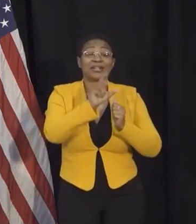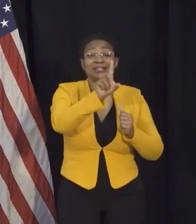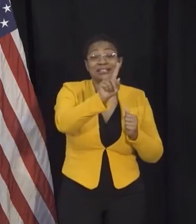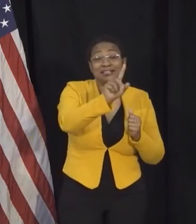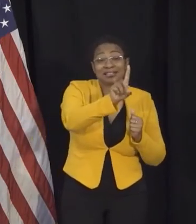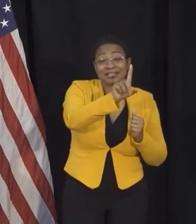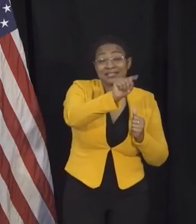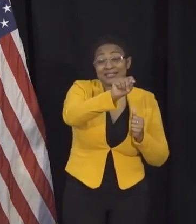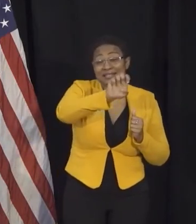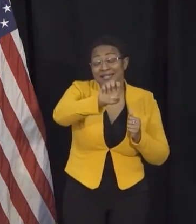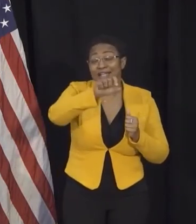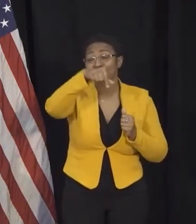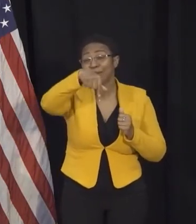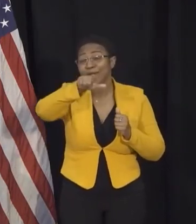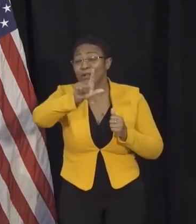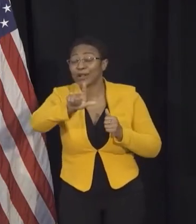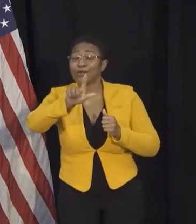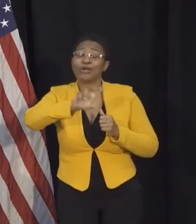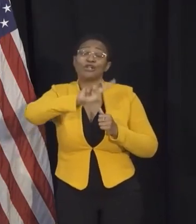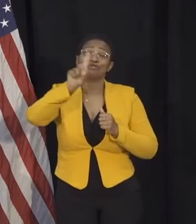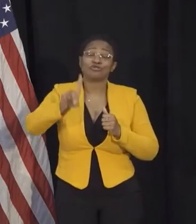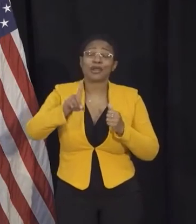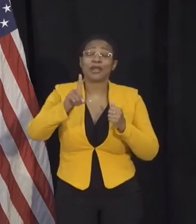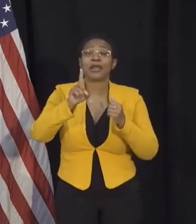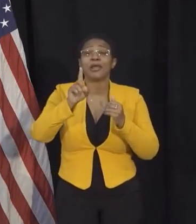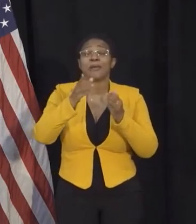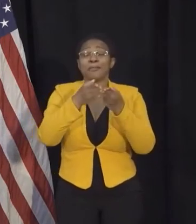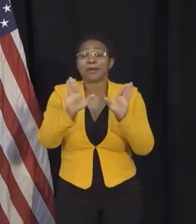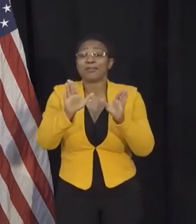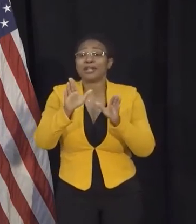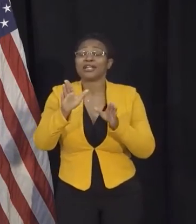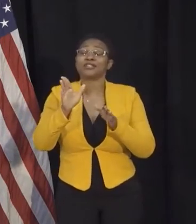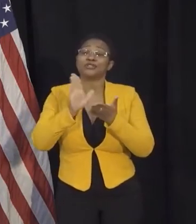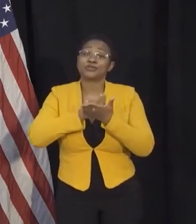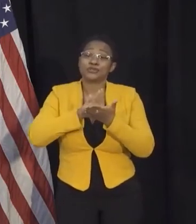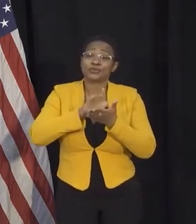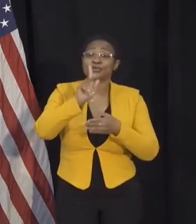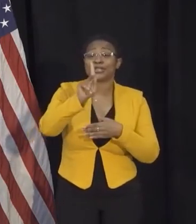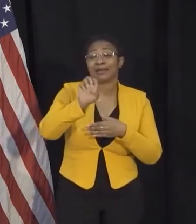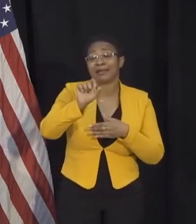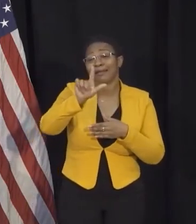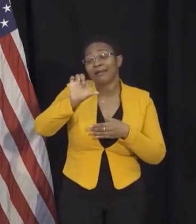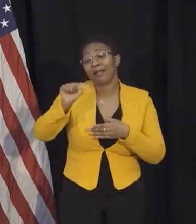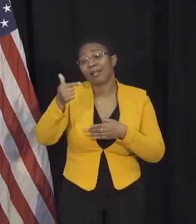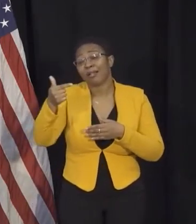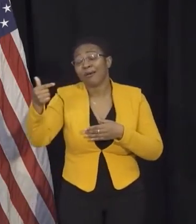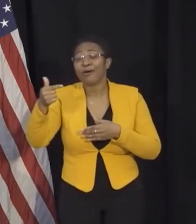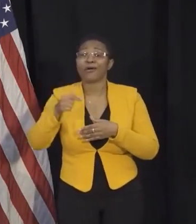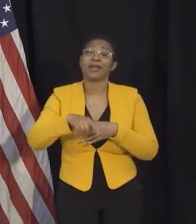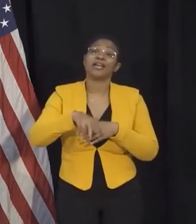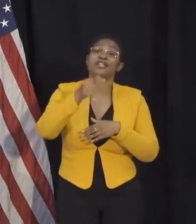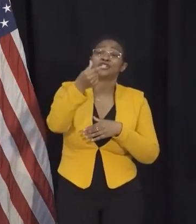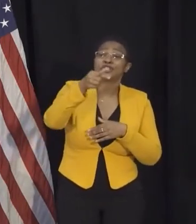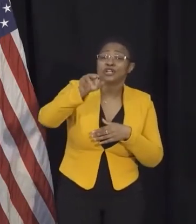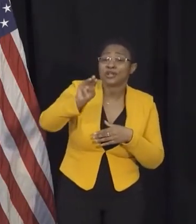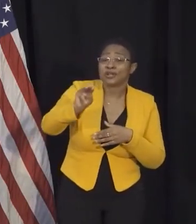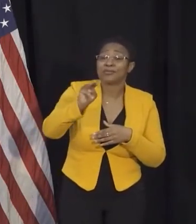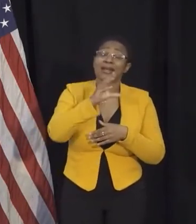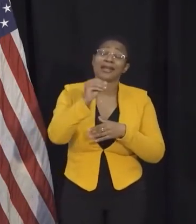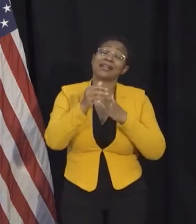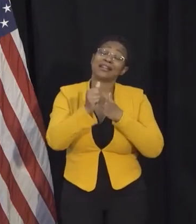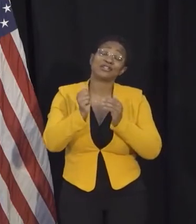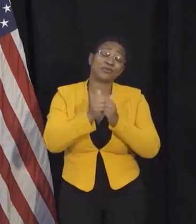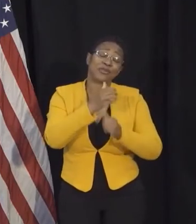Loans, with Detroit Public Schools District, with Kellogg Foundation, General Motors, and with the City of Detroit and the leadership of our